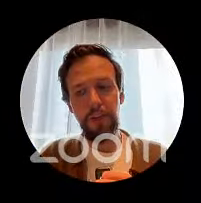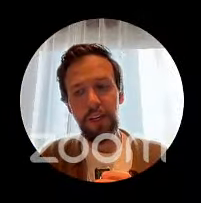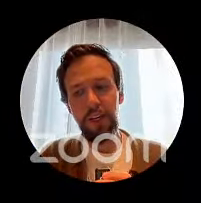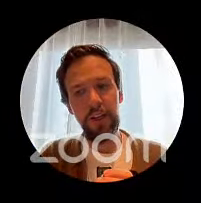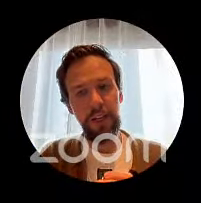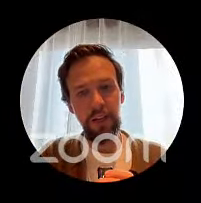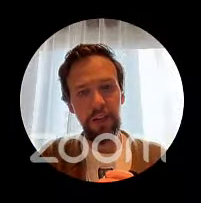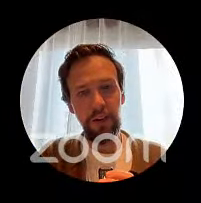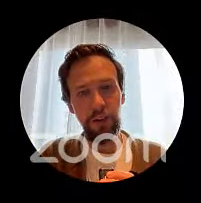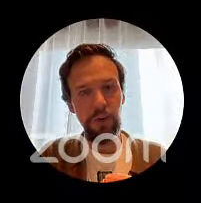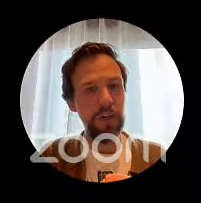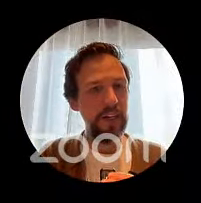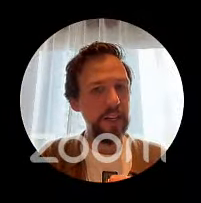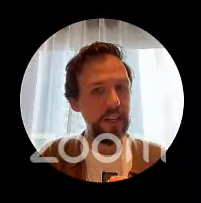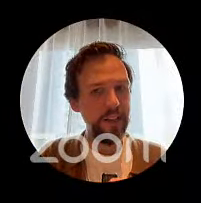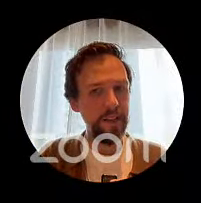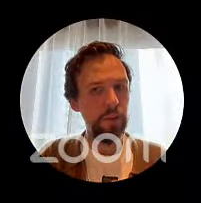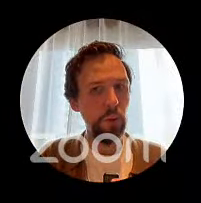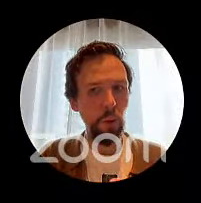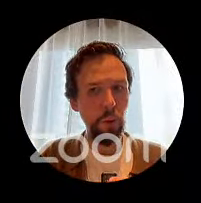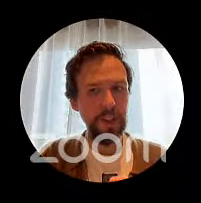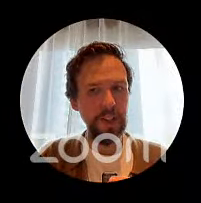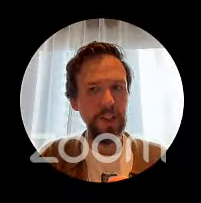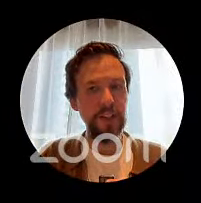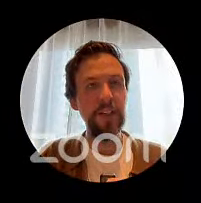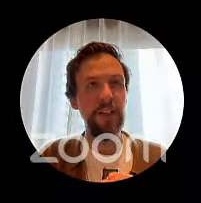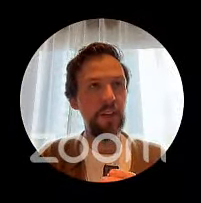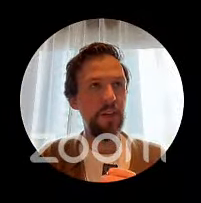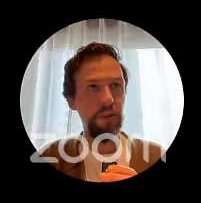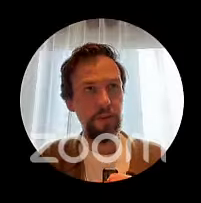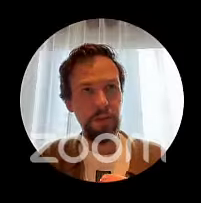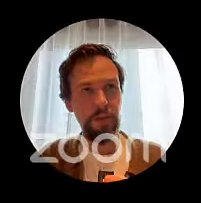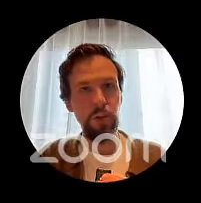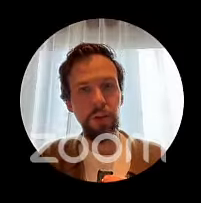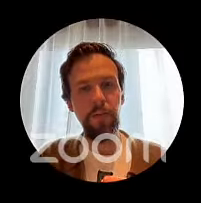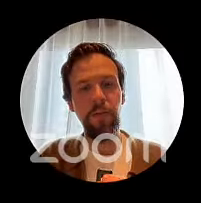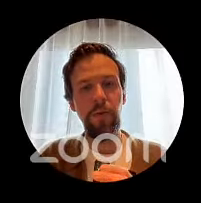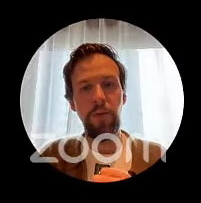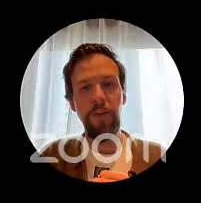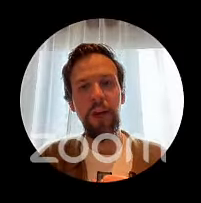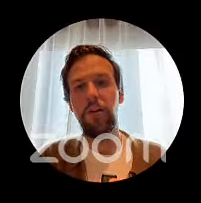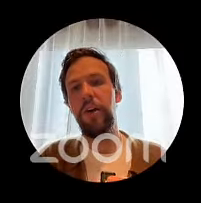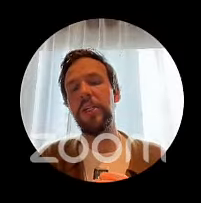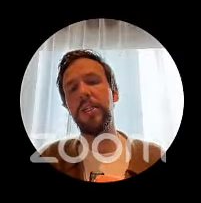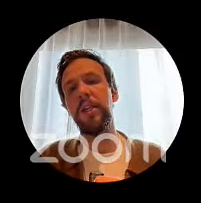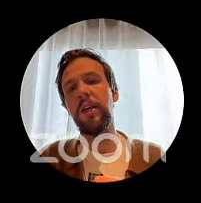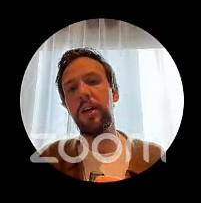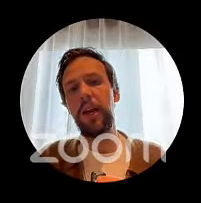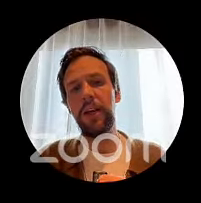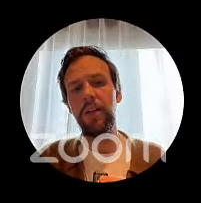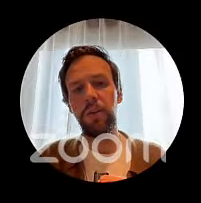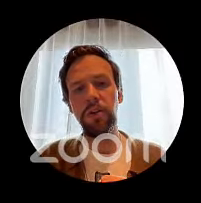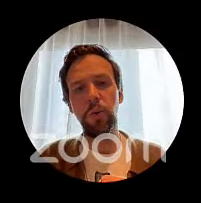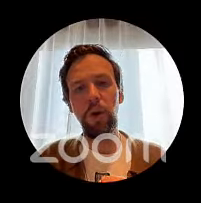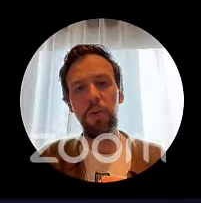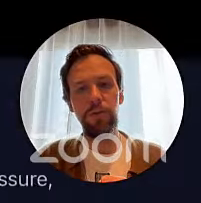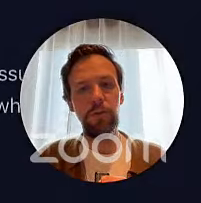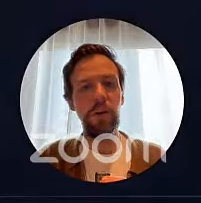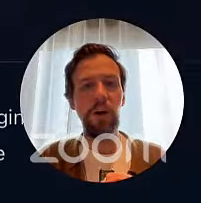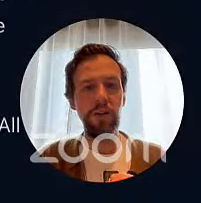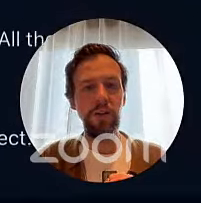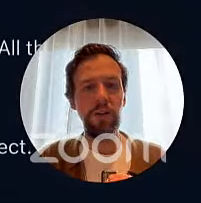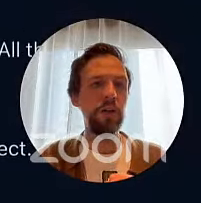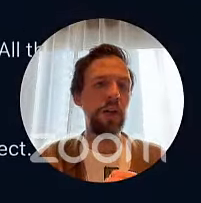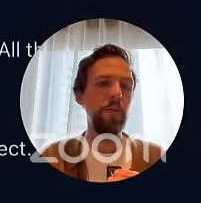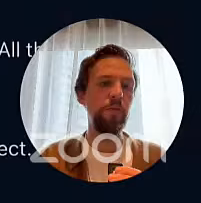But being an indie developer isn't always easy, even if it's the dream for many of us. And there's a